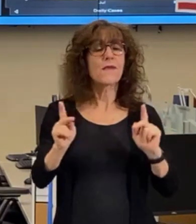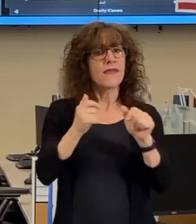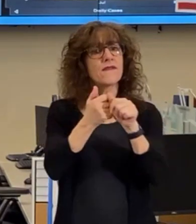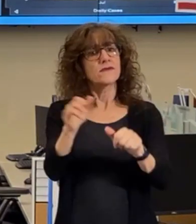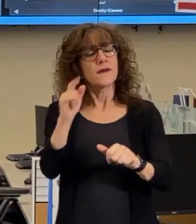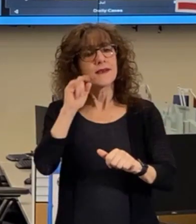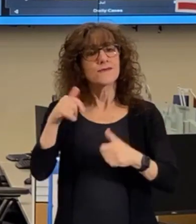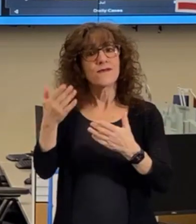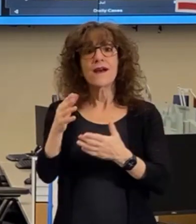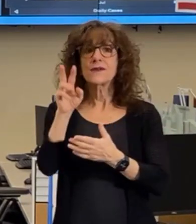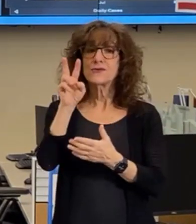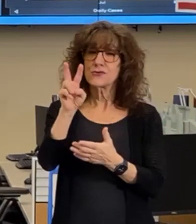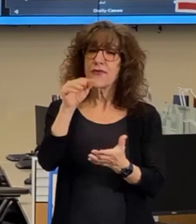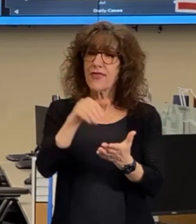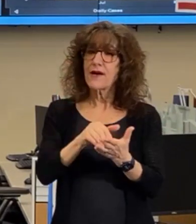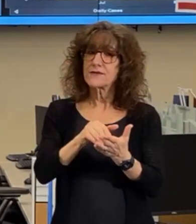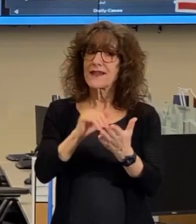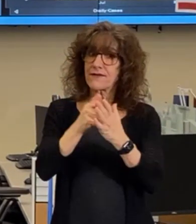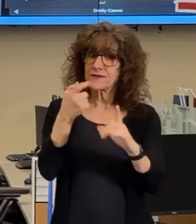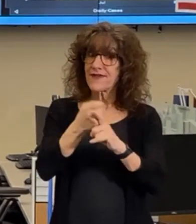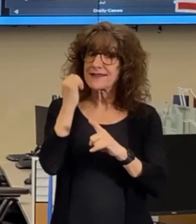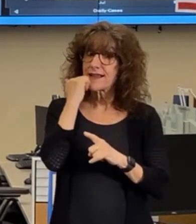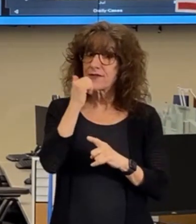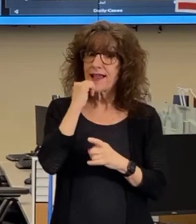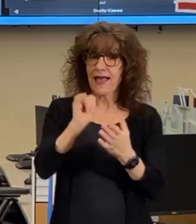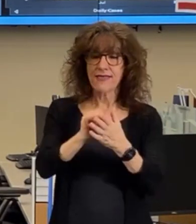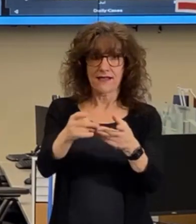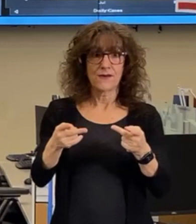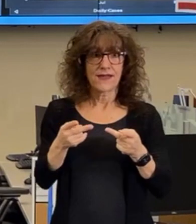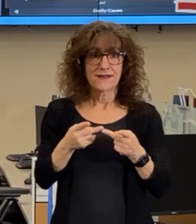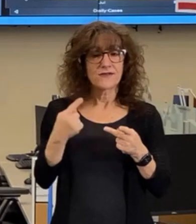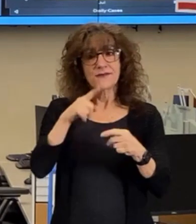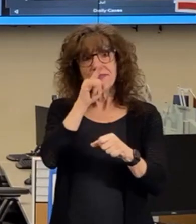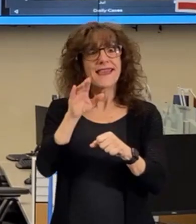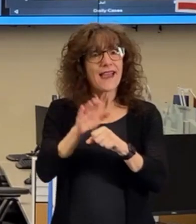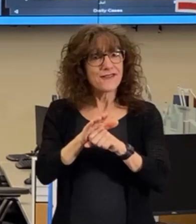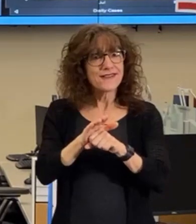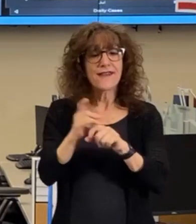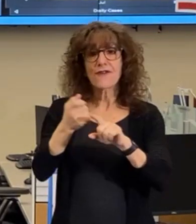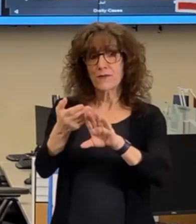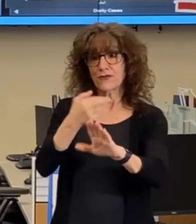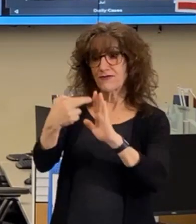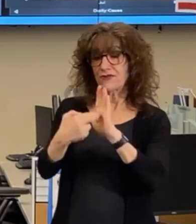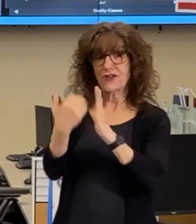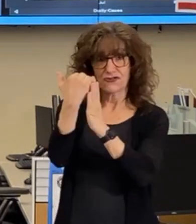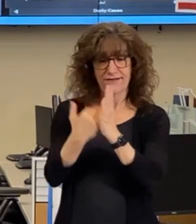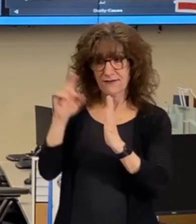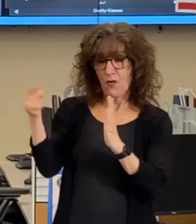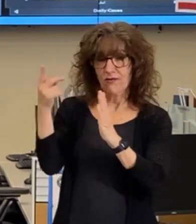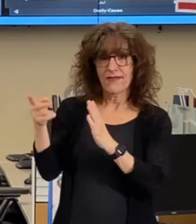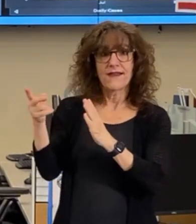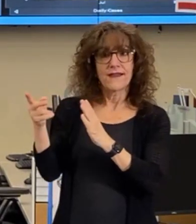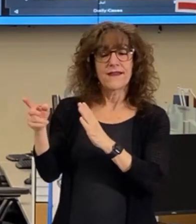because they provide about 2,000 of those vaccines per day at that site. And so they have guaranteed from our pre-registration list alone